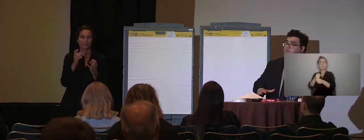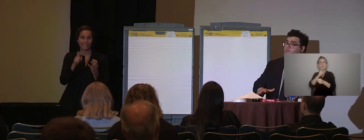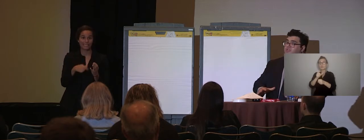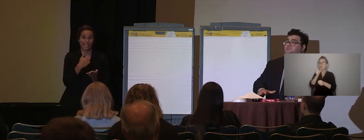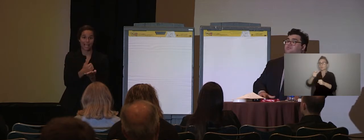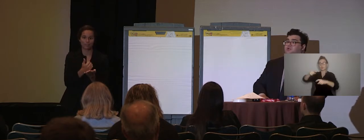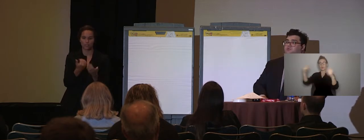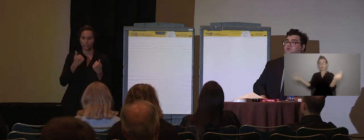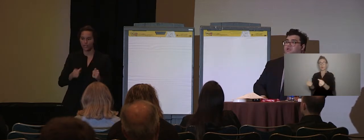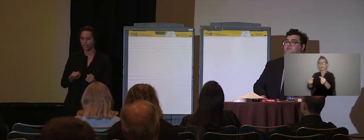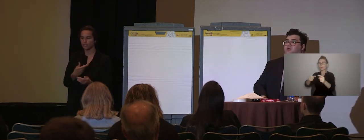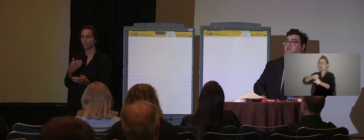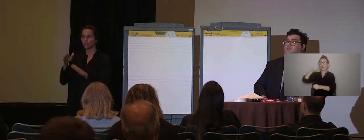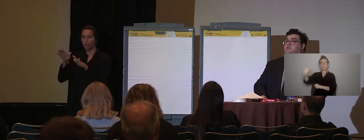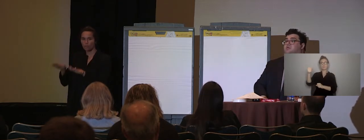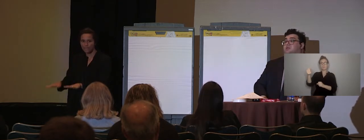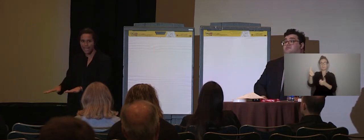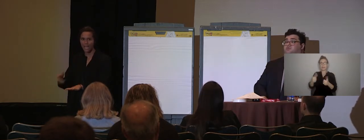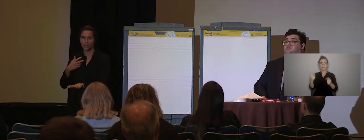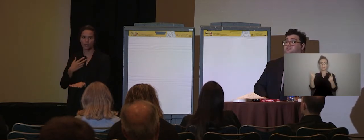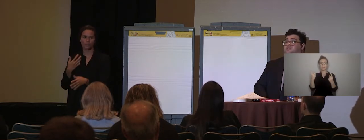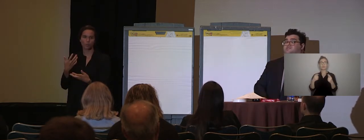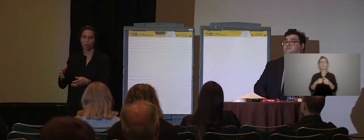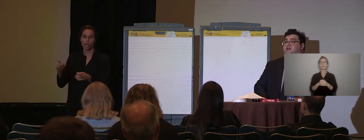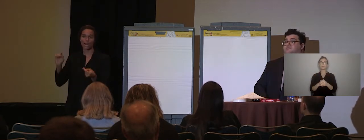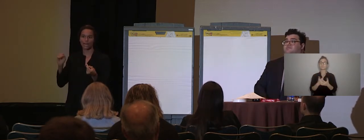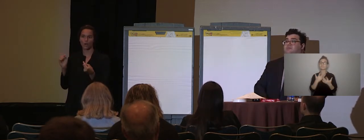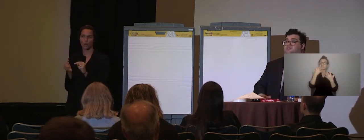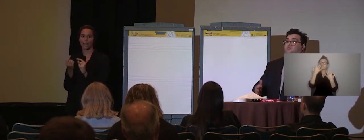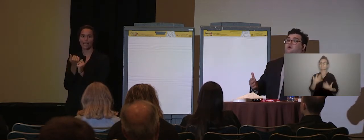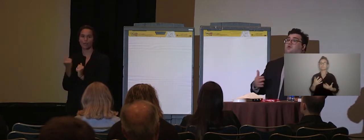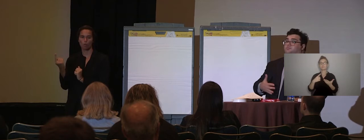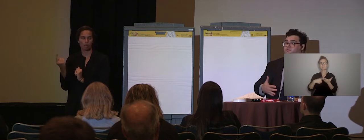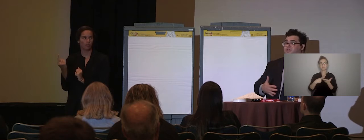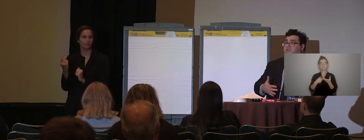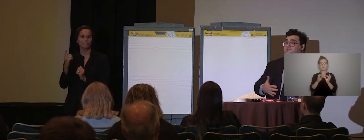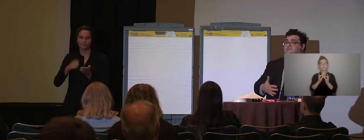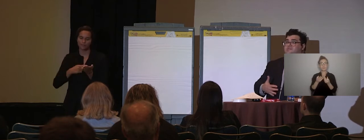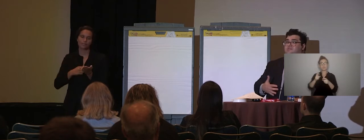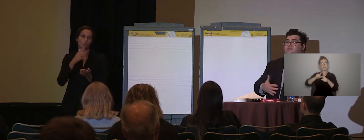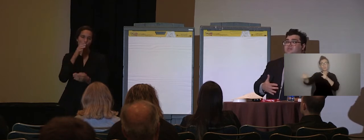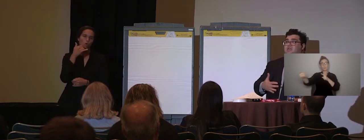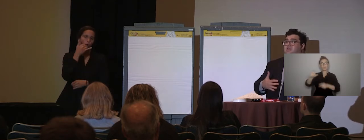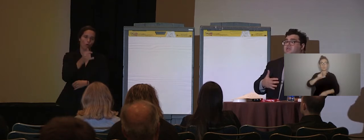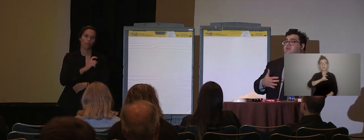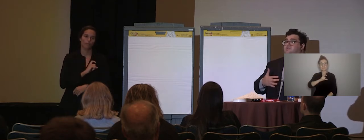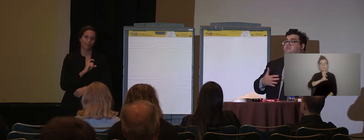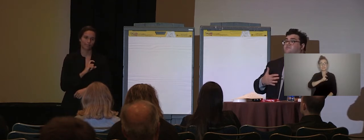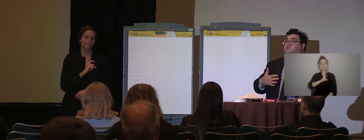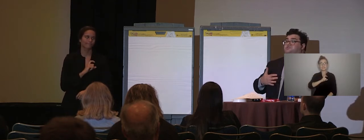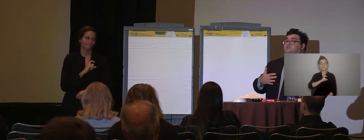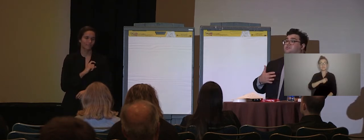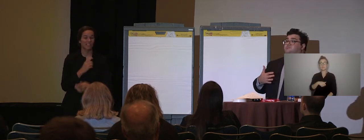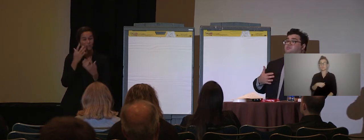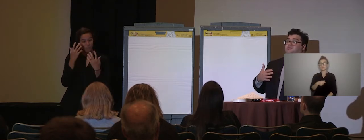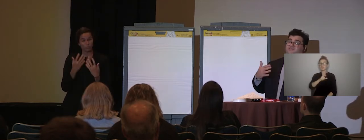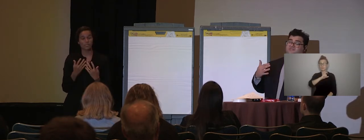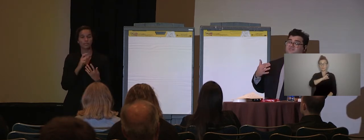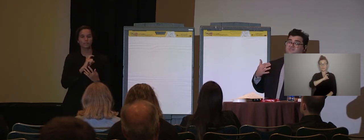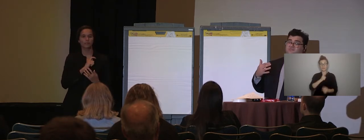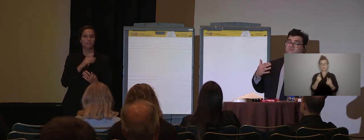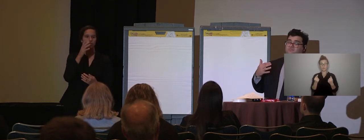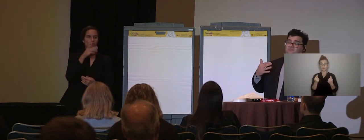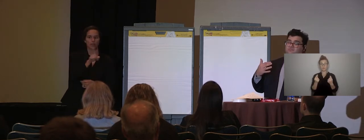down, make sure they don't hurt anybody. And unfortunately, sometimes families will call the police. And unfortunately, the